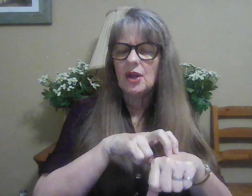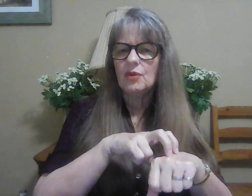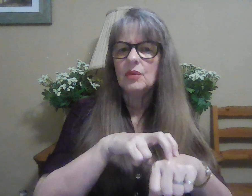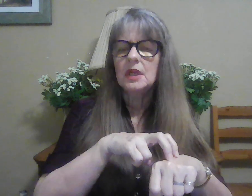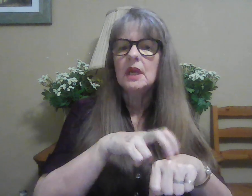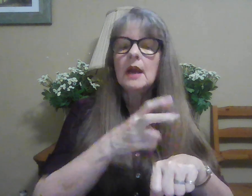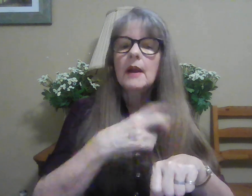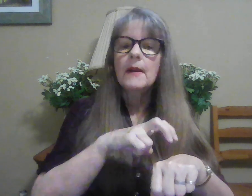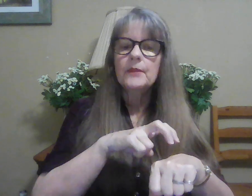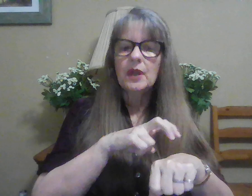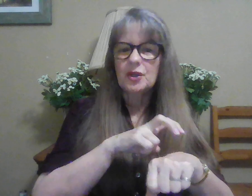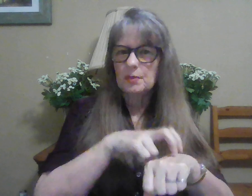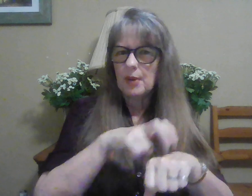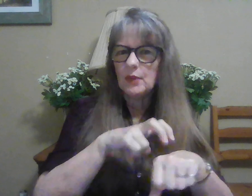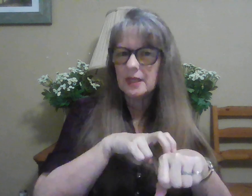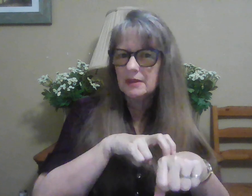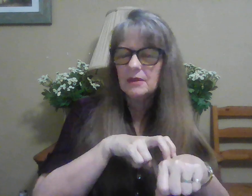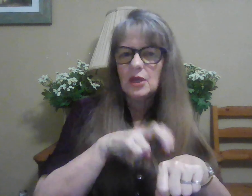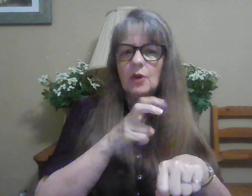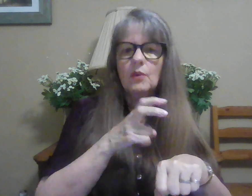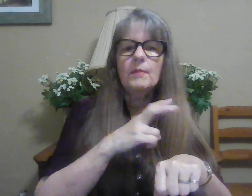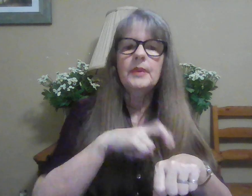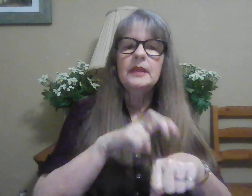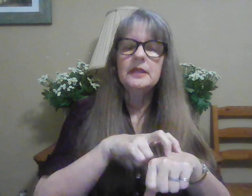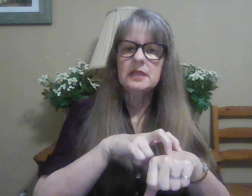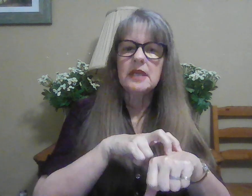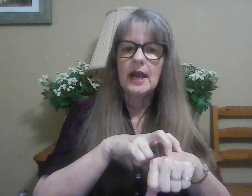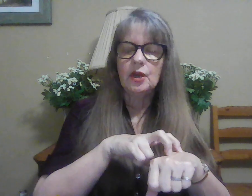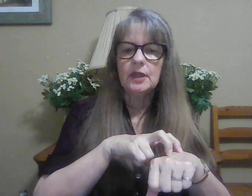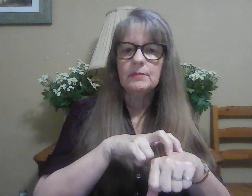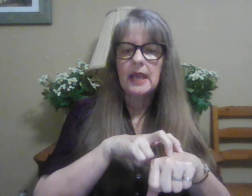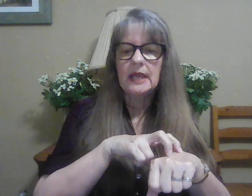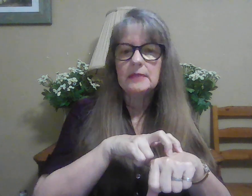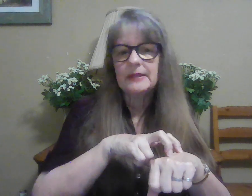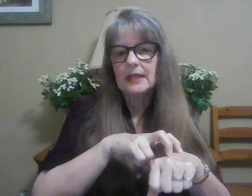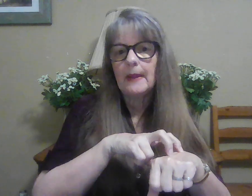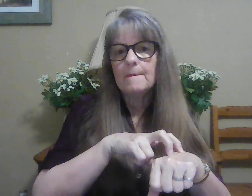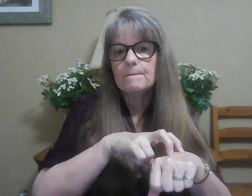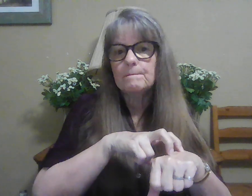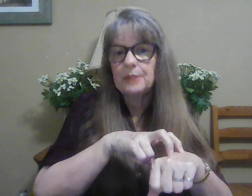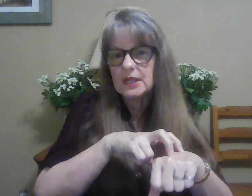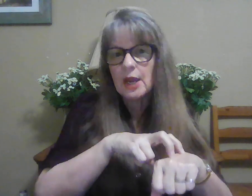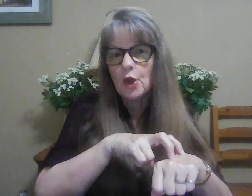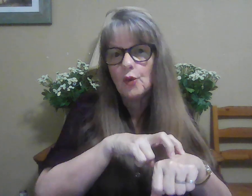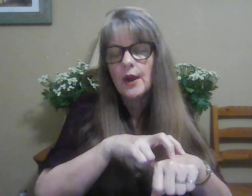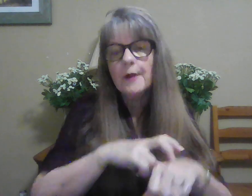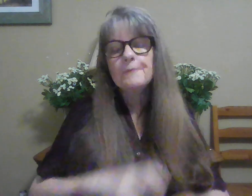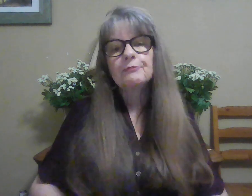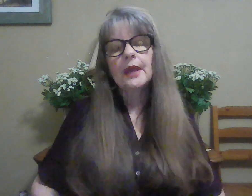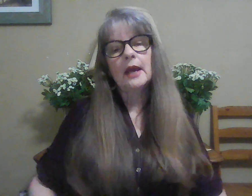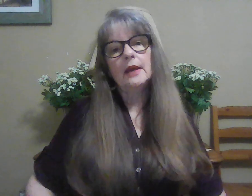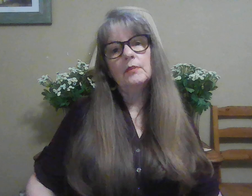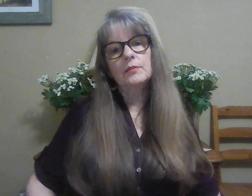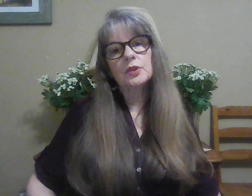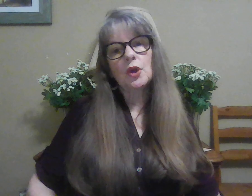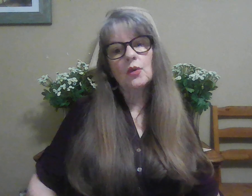potato, because you poke it, but this is Ireland, and it's basically potato. So, like